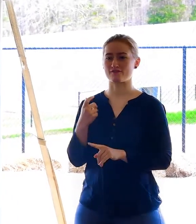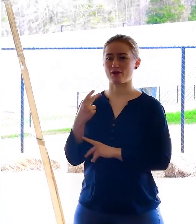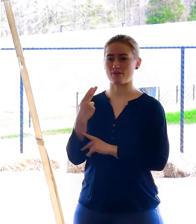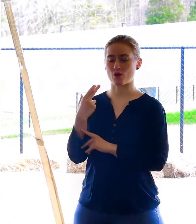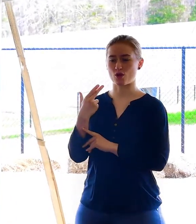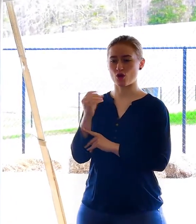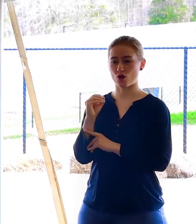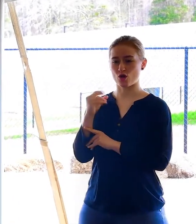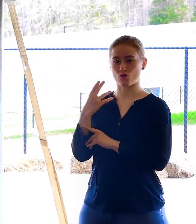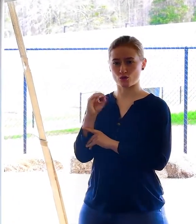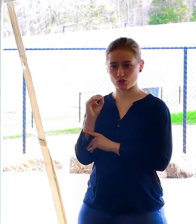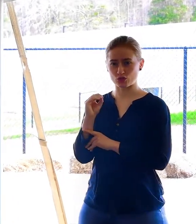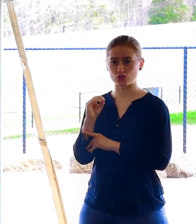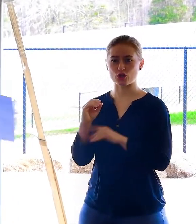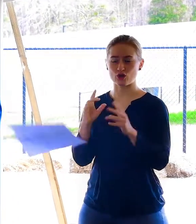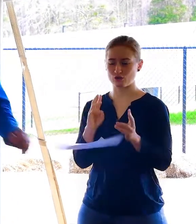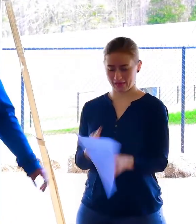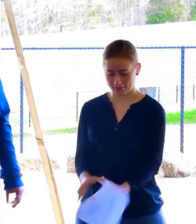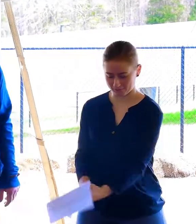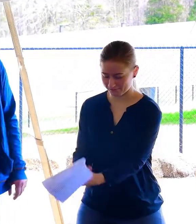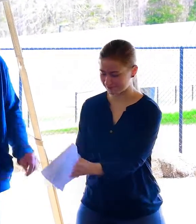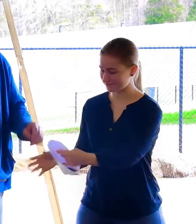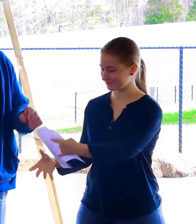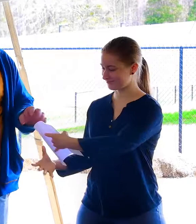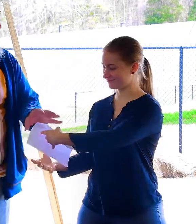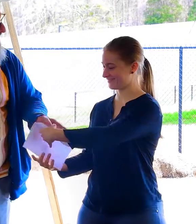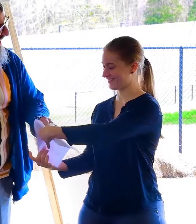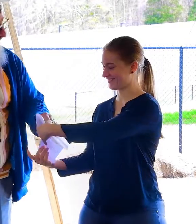Action and Howard County Sierra Club are here.